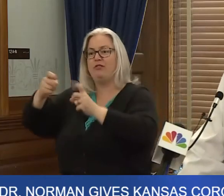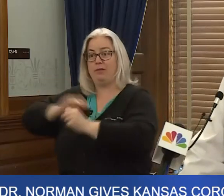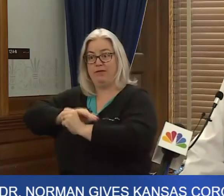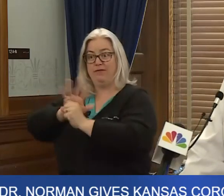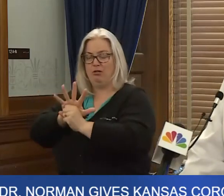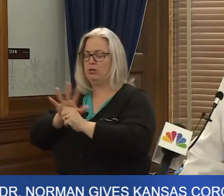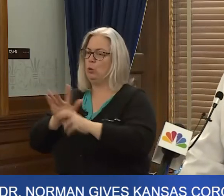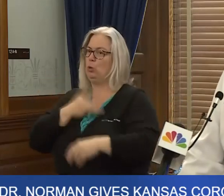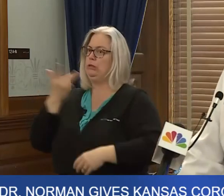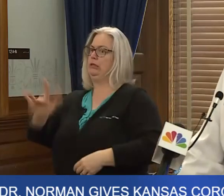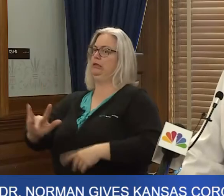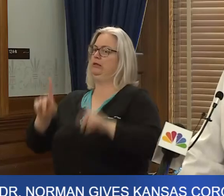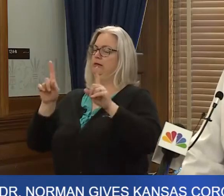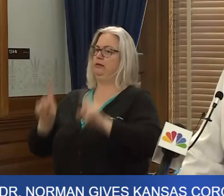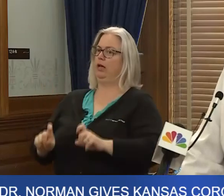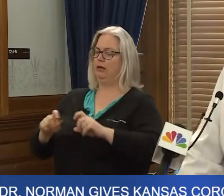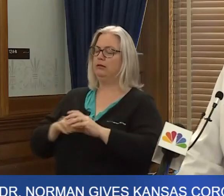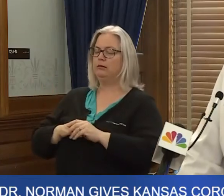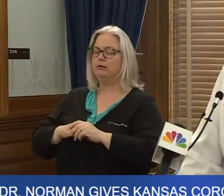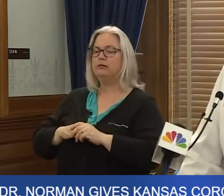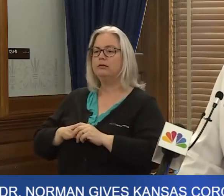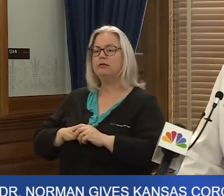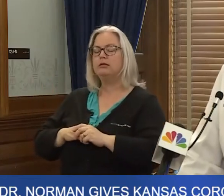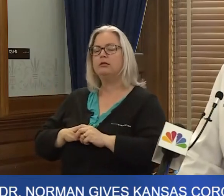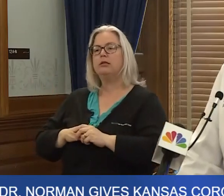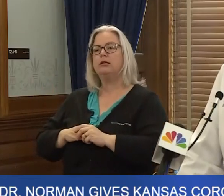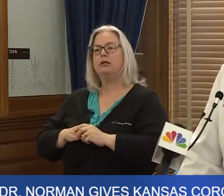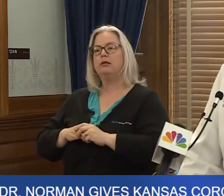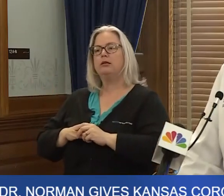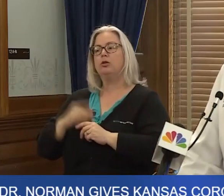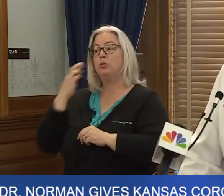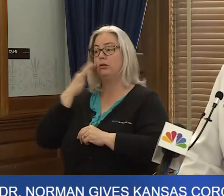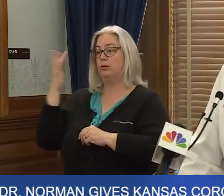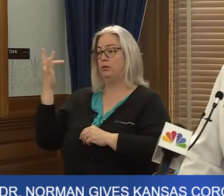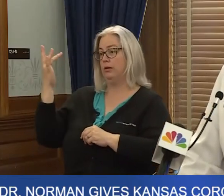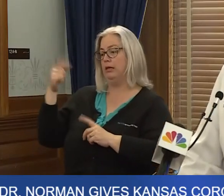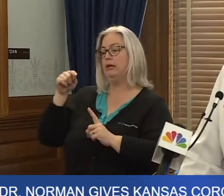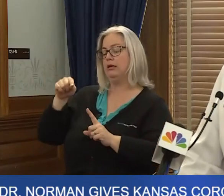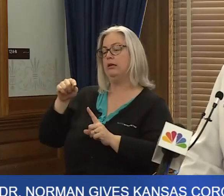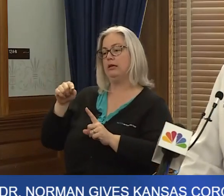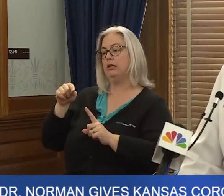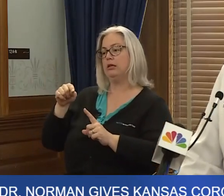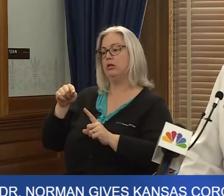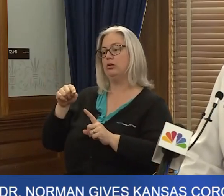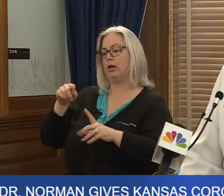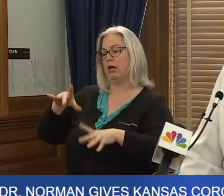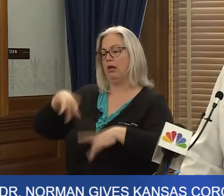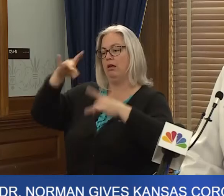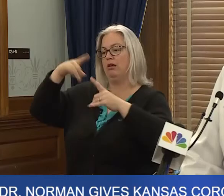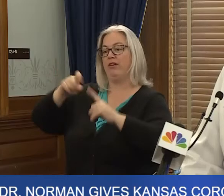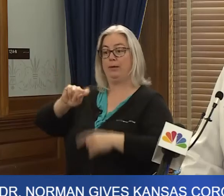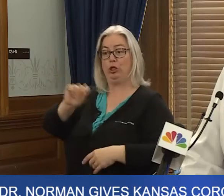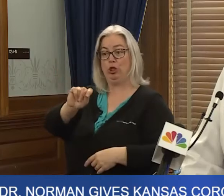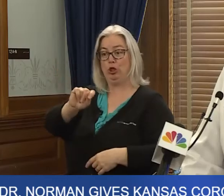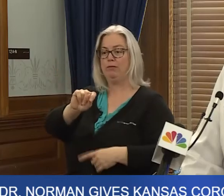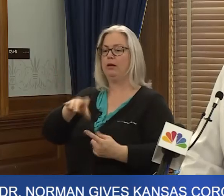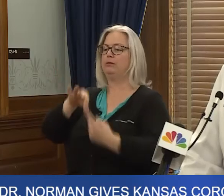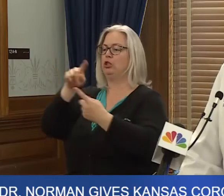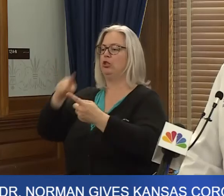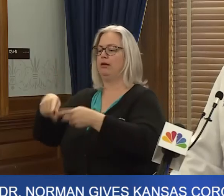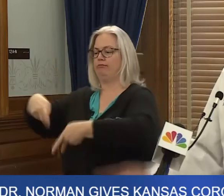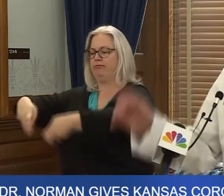very sensitive, because it can be picked up from either urine, but especially in